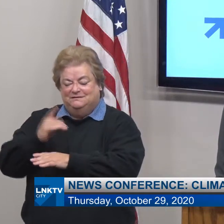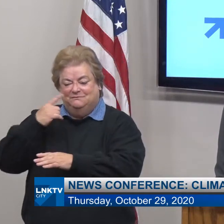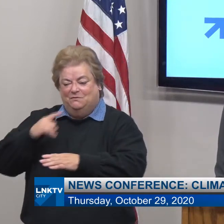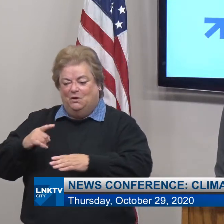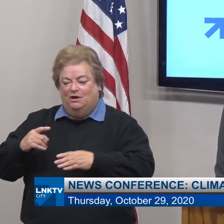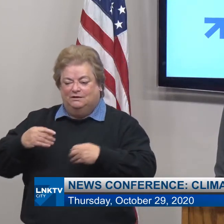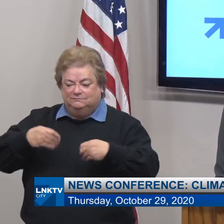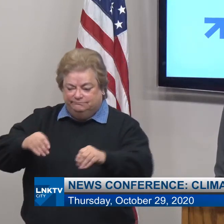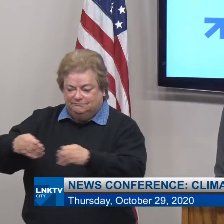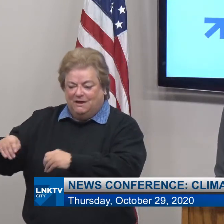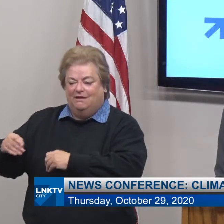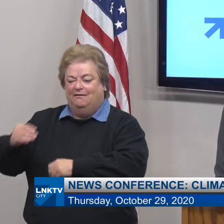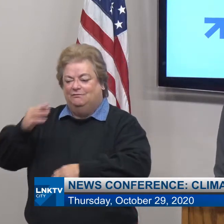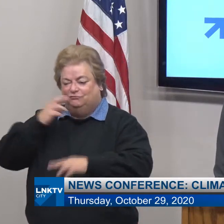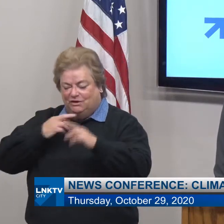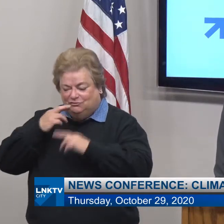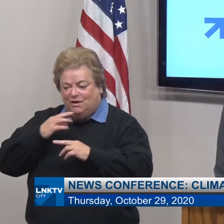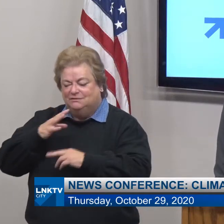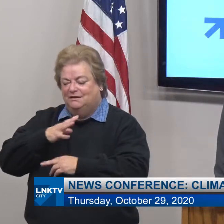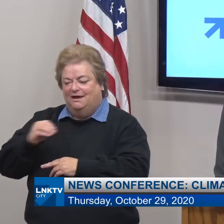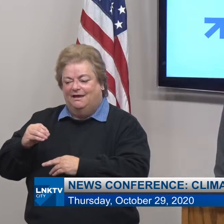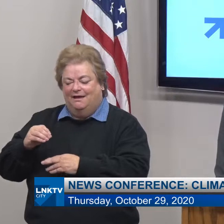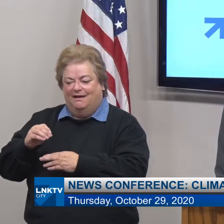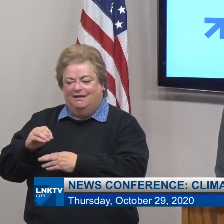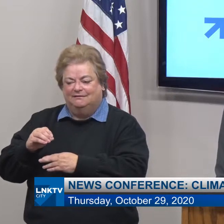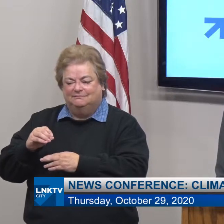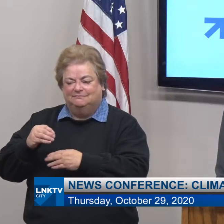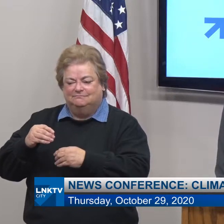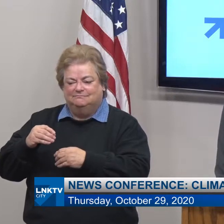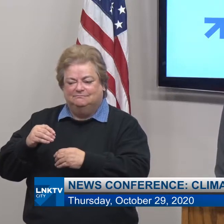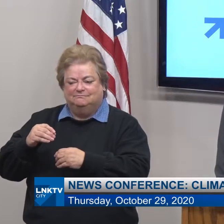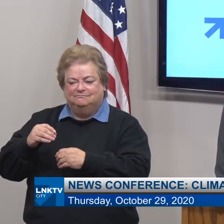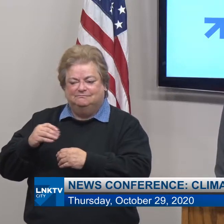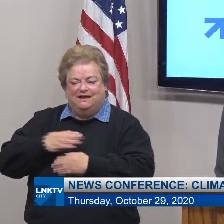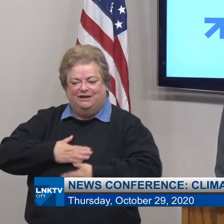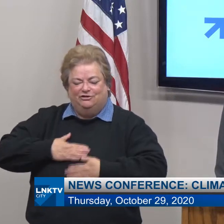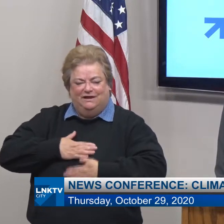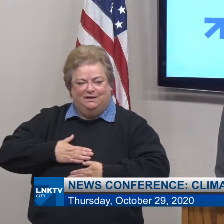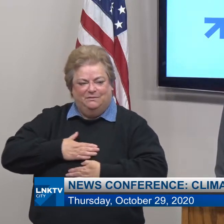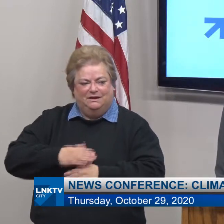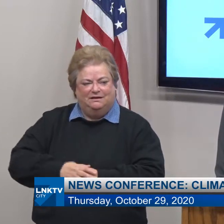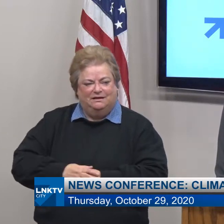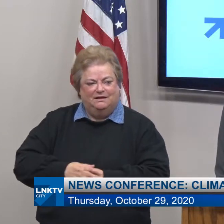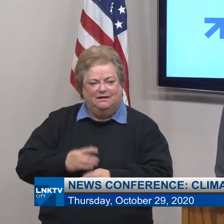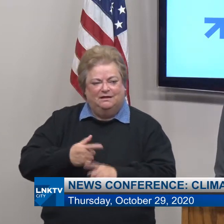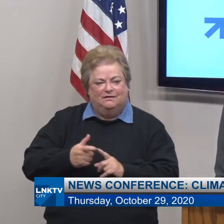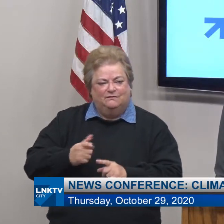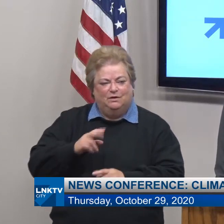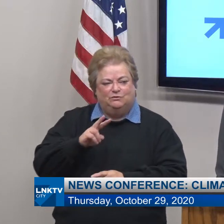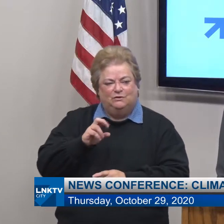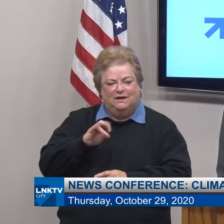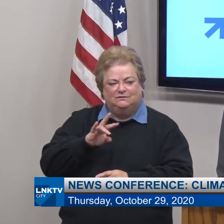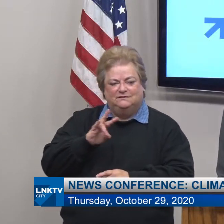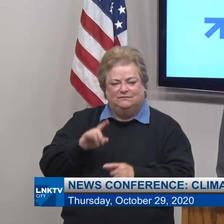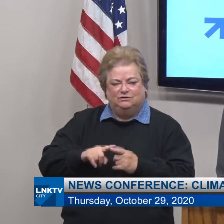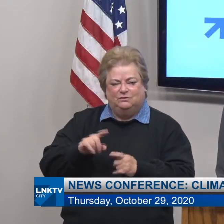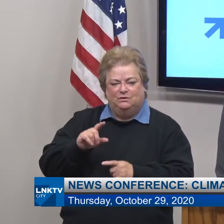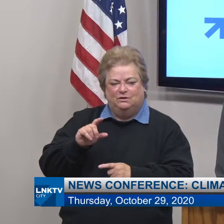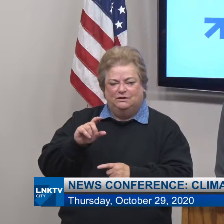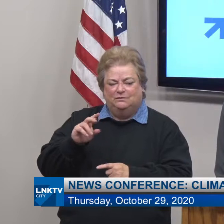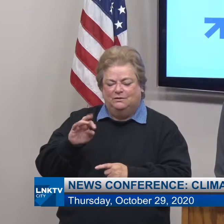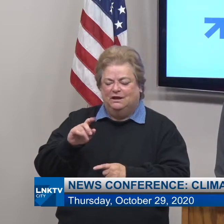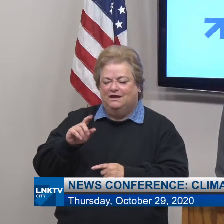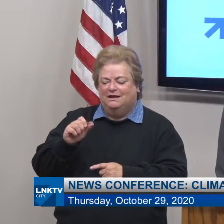in Lincoln. As director of Lincoln Transportation and Utilities from 2011 to 2019, Mickey led a number